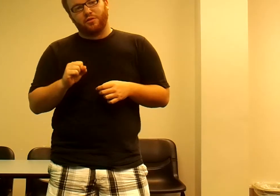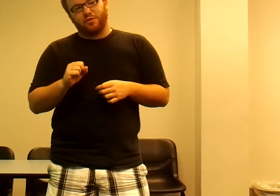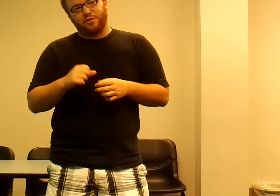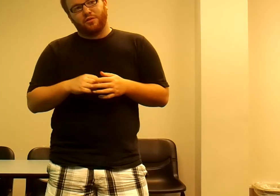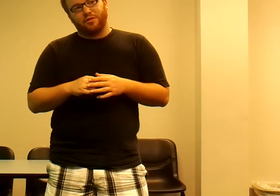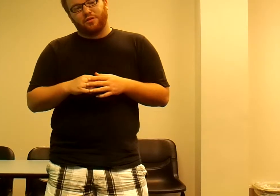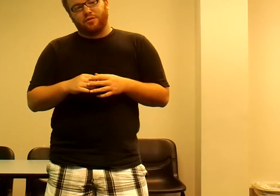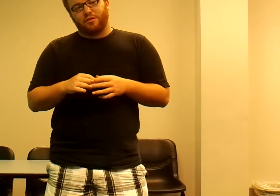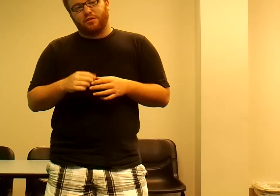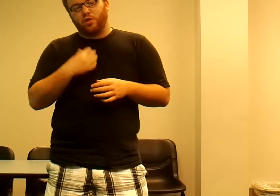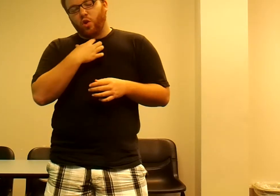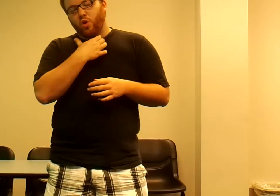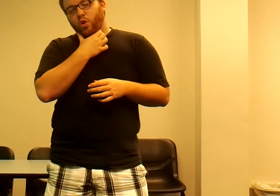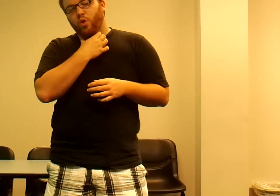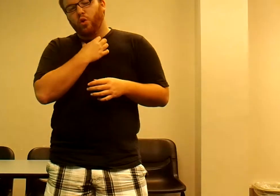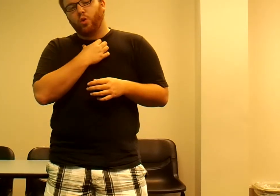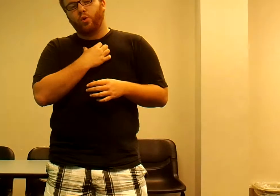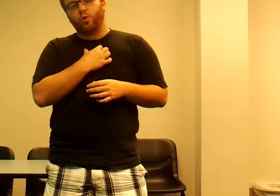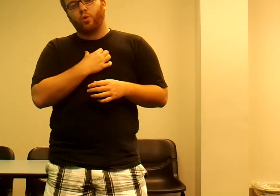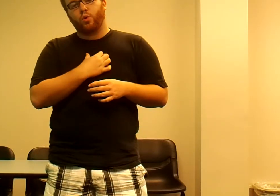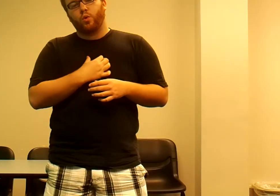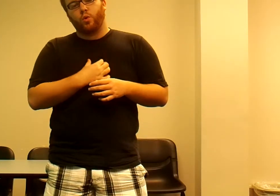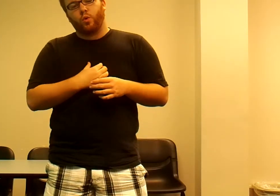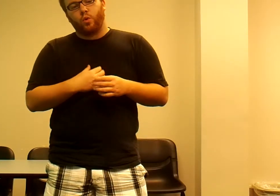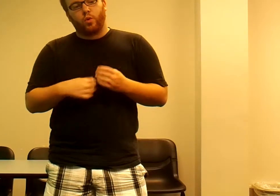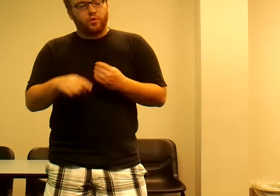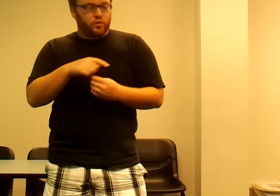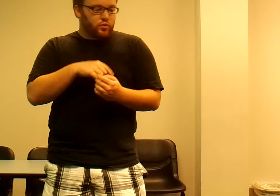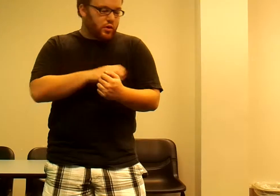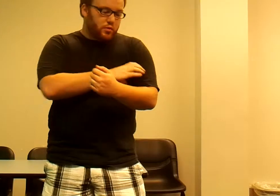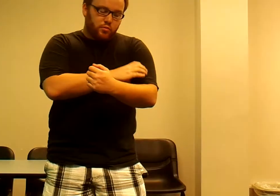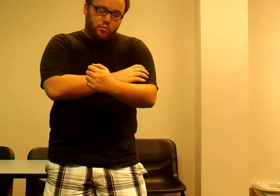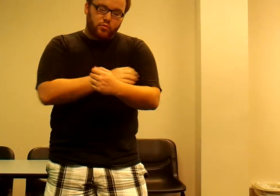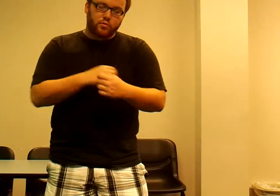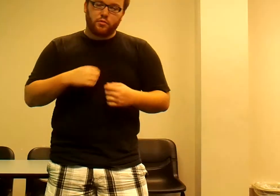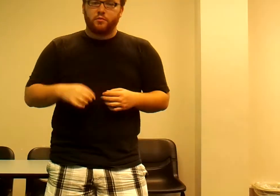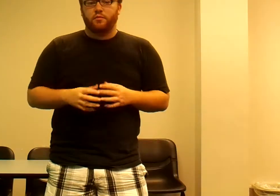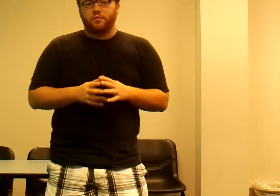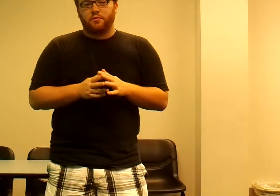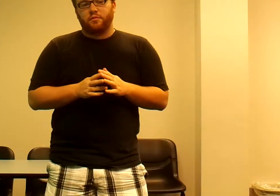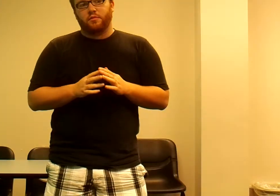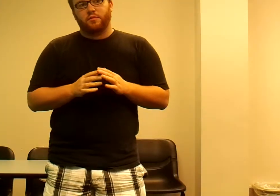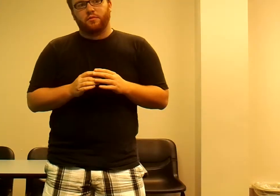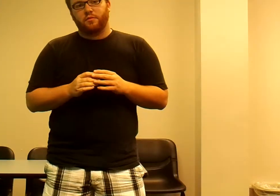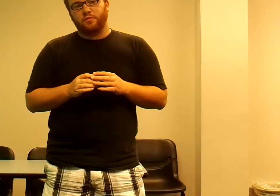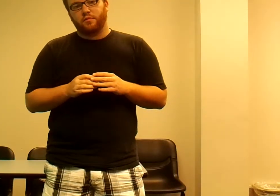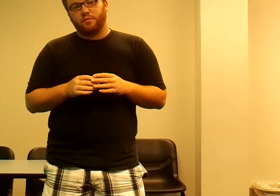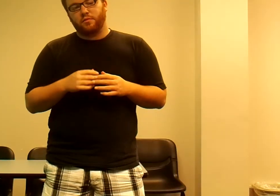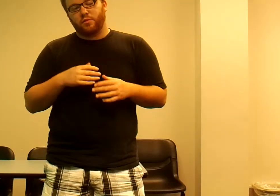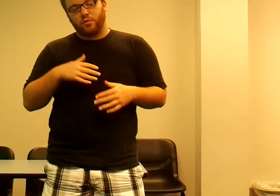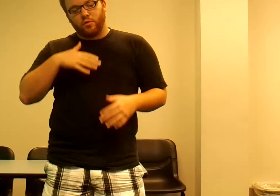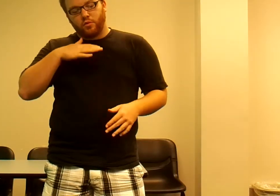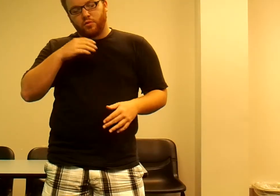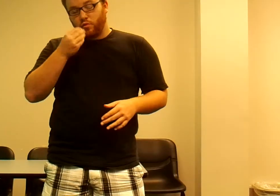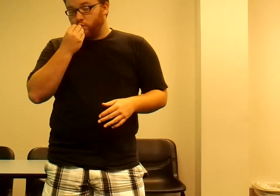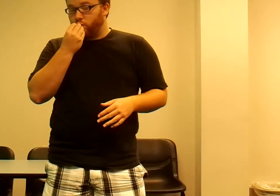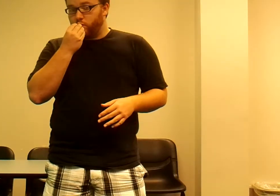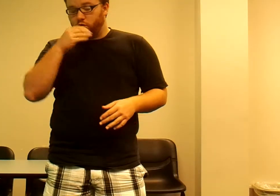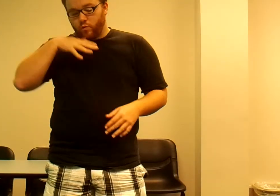long tube that's surrounded by muscle, and that the muscle pushes the food down into your stomach,